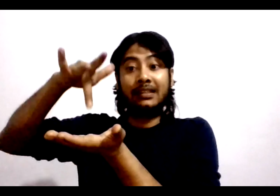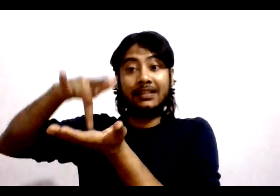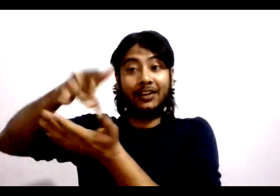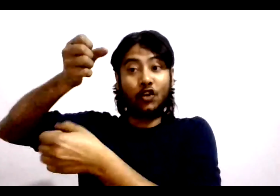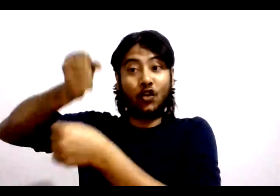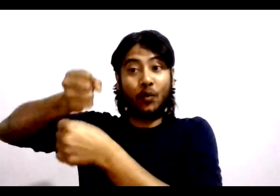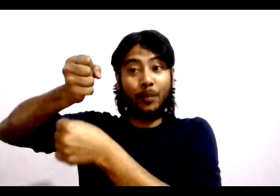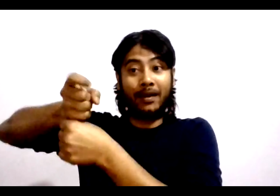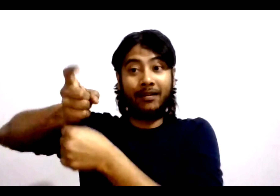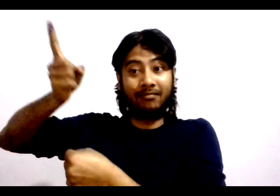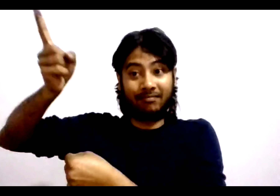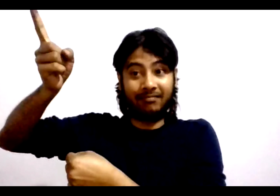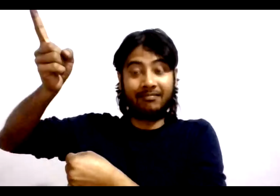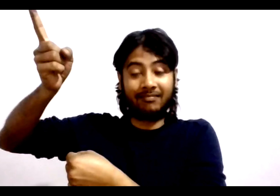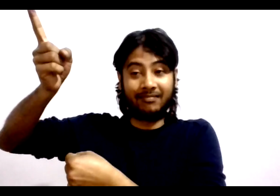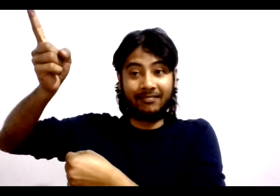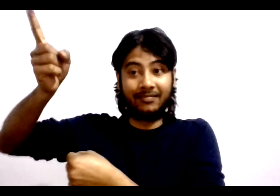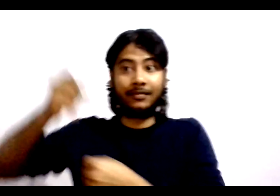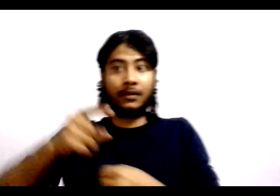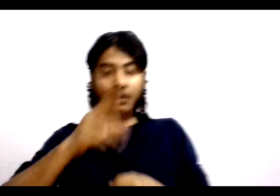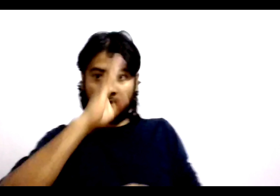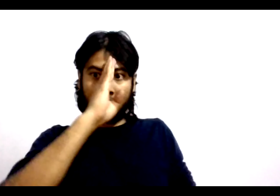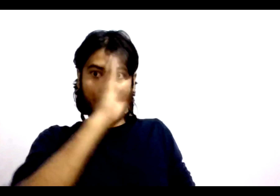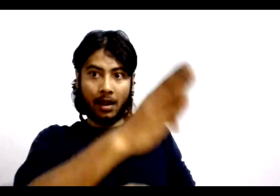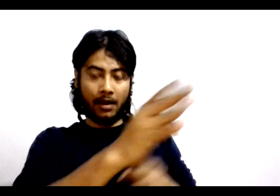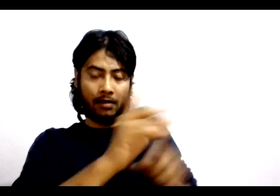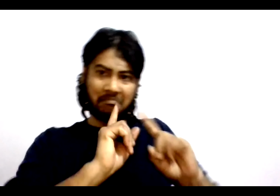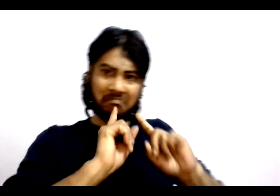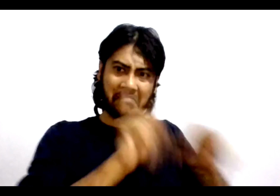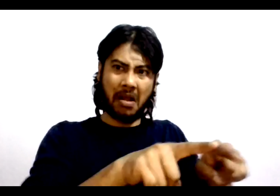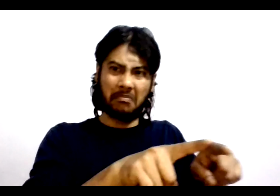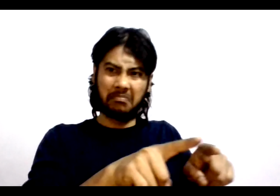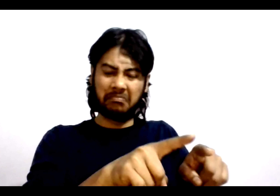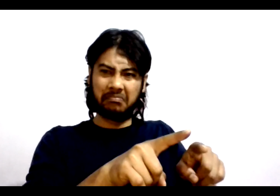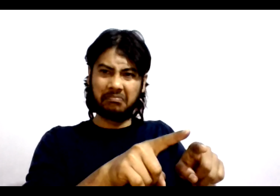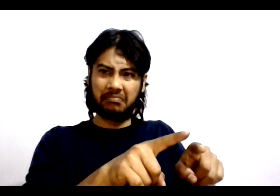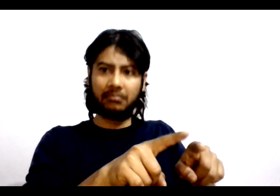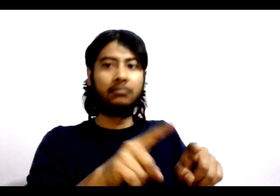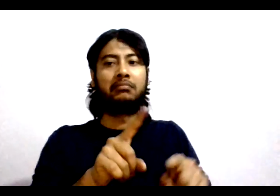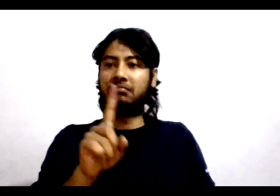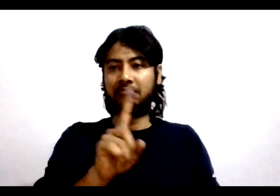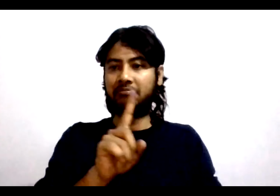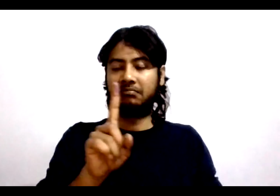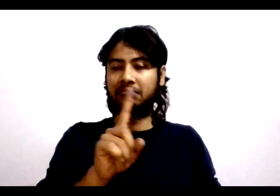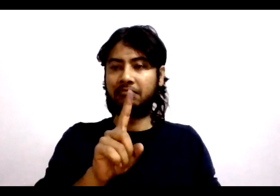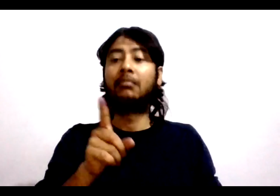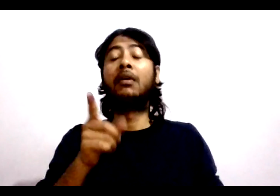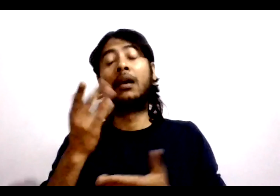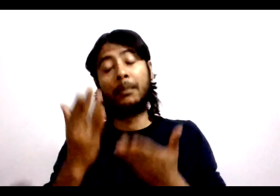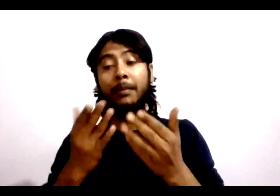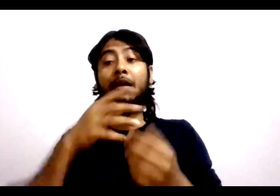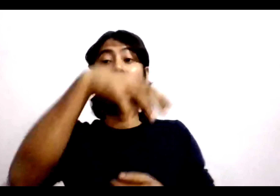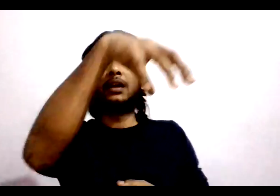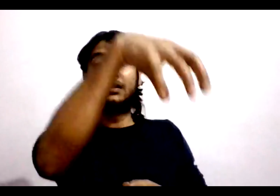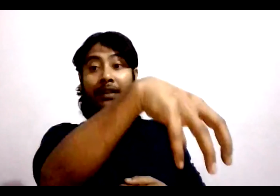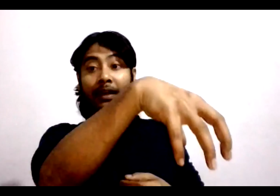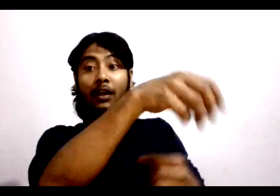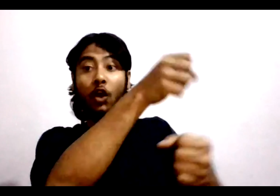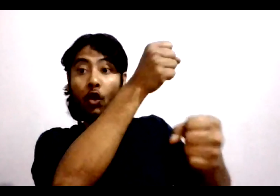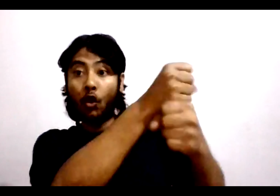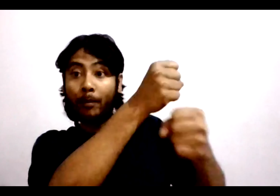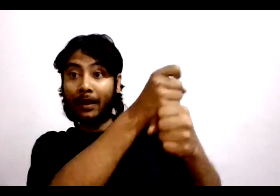definitely tell the state to implement the, every state is responsible to implement the central